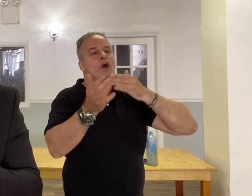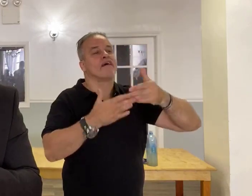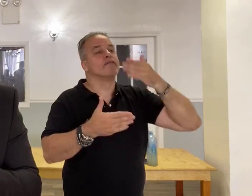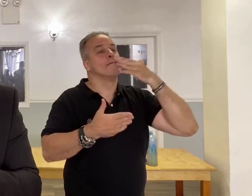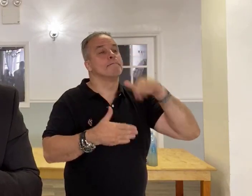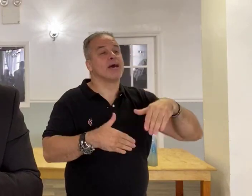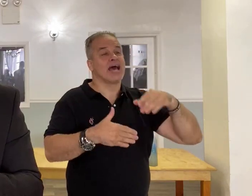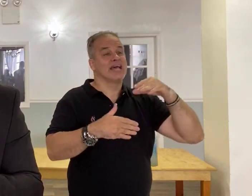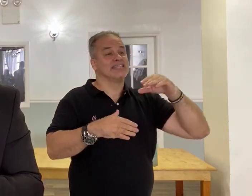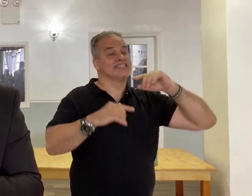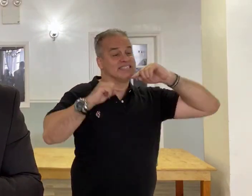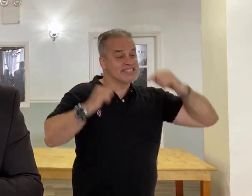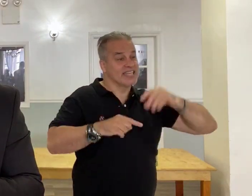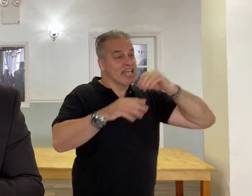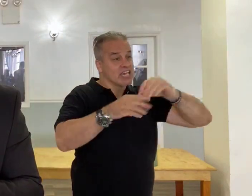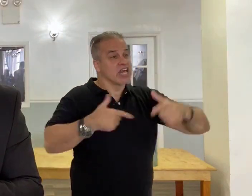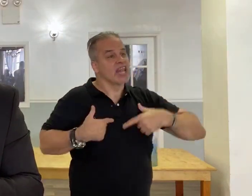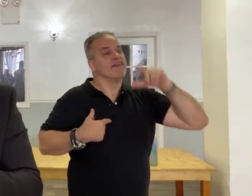great